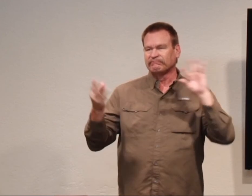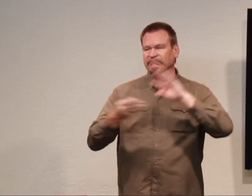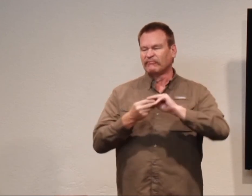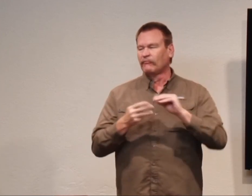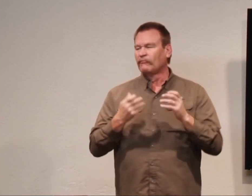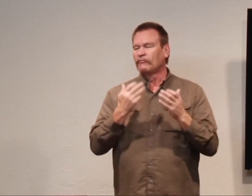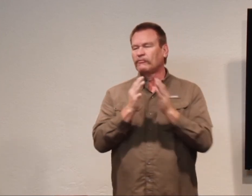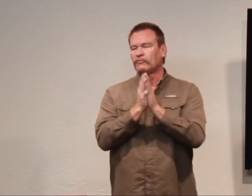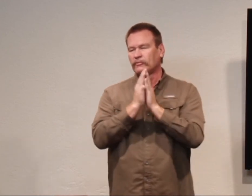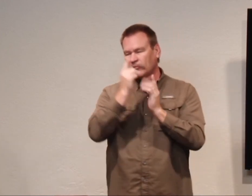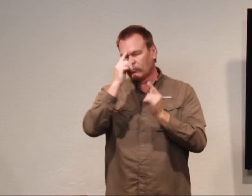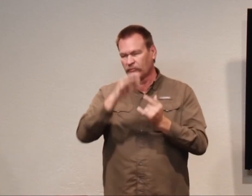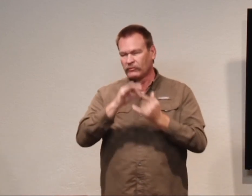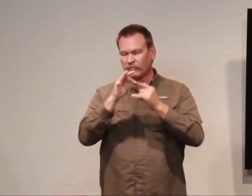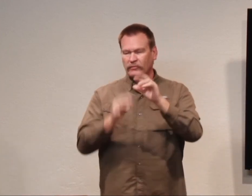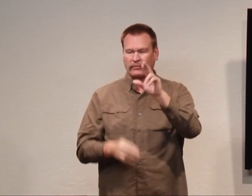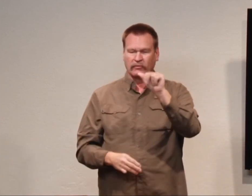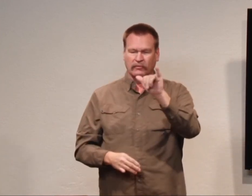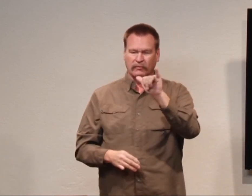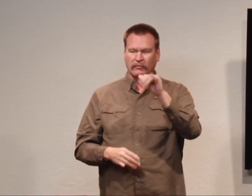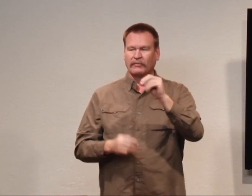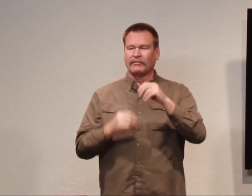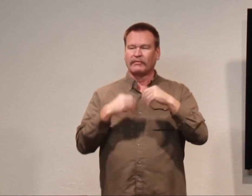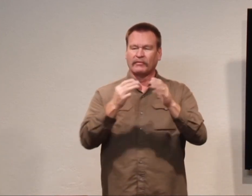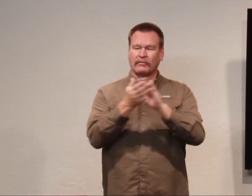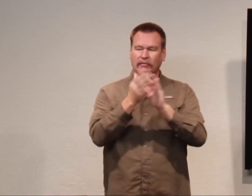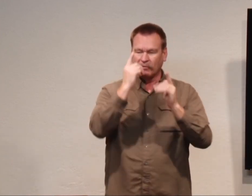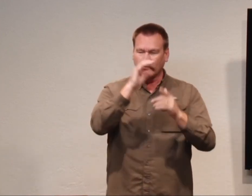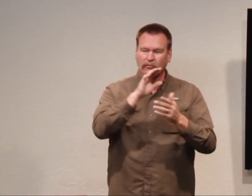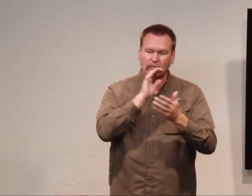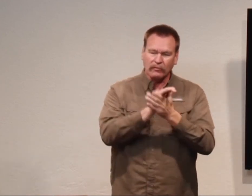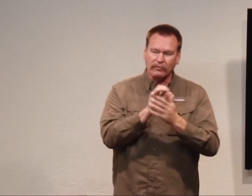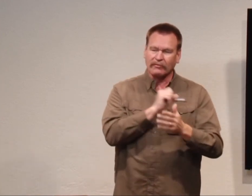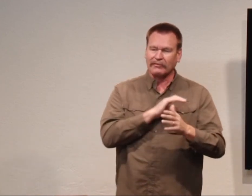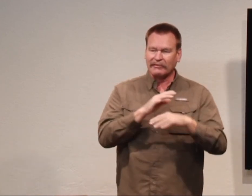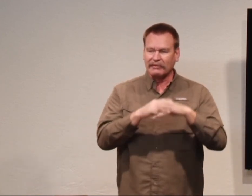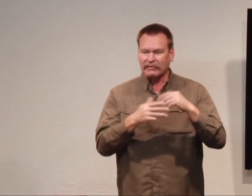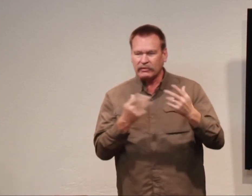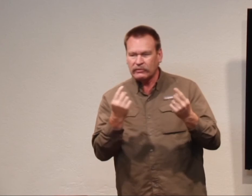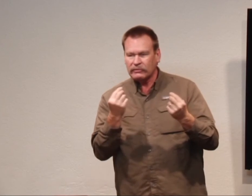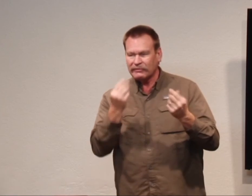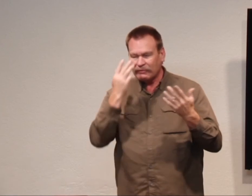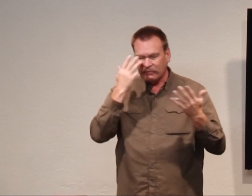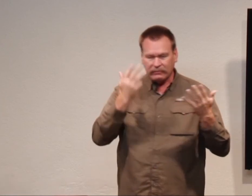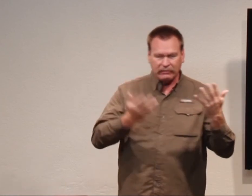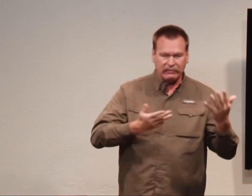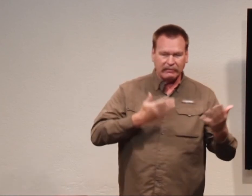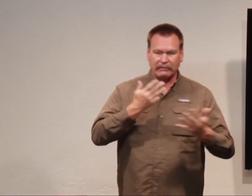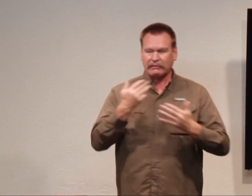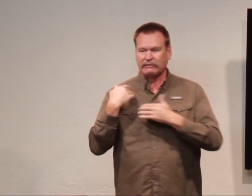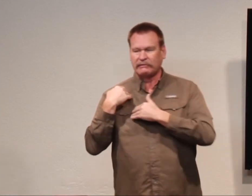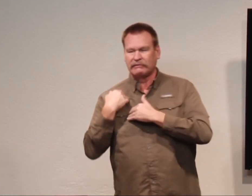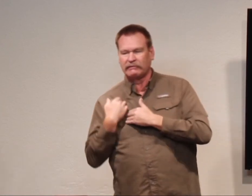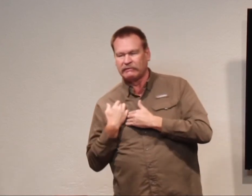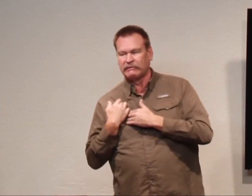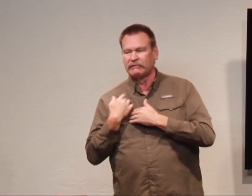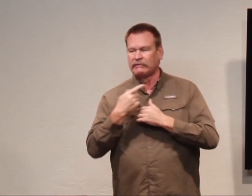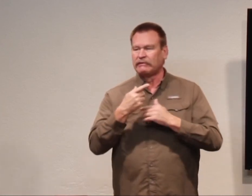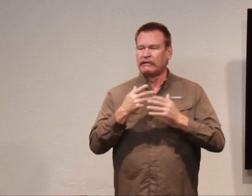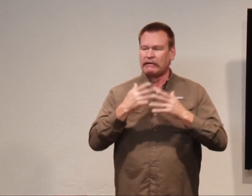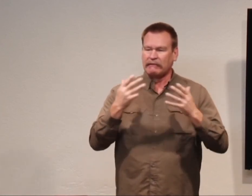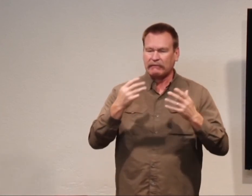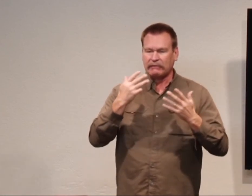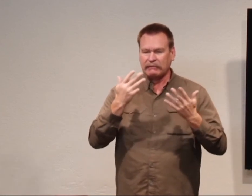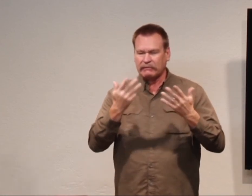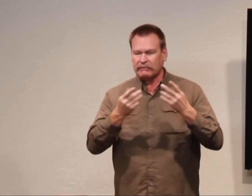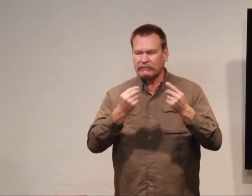we really want to invest in Ray and invest our prayers in him right now, because that's what he needs. And he would have peace, and his wife Shirley also, that she would know what to do. It's just